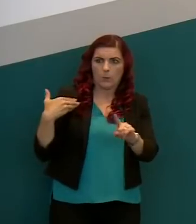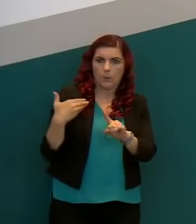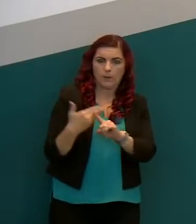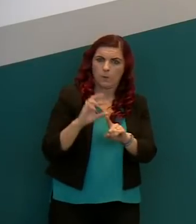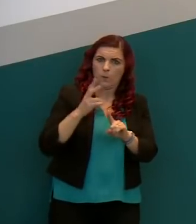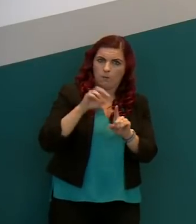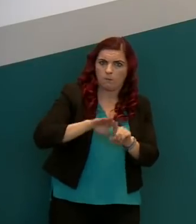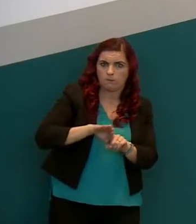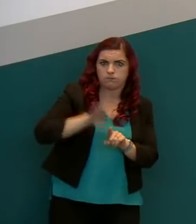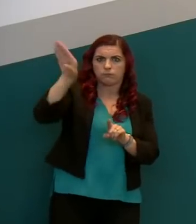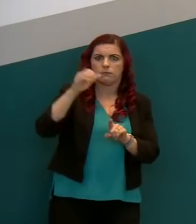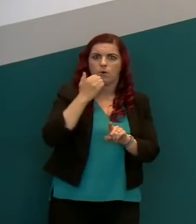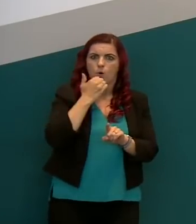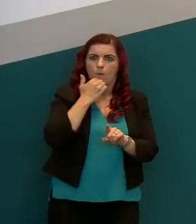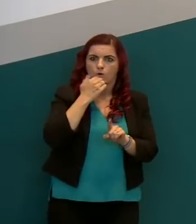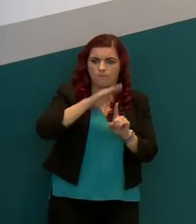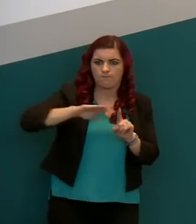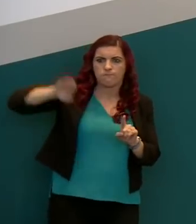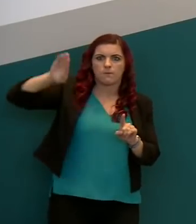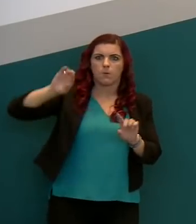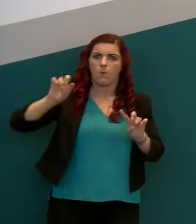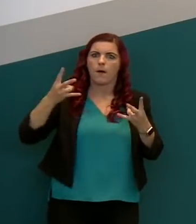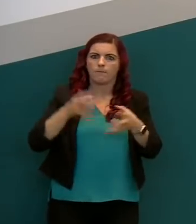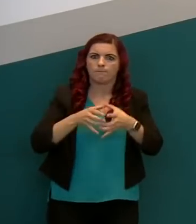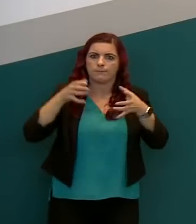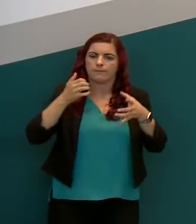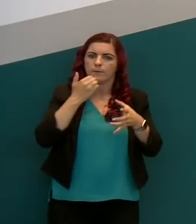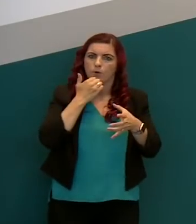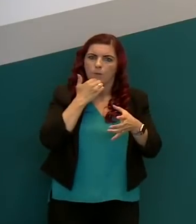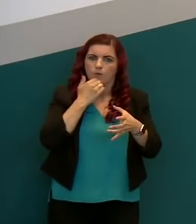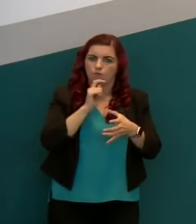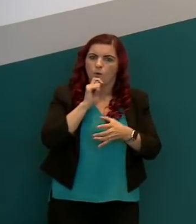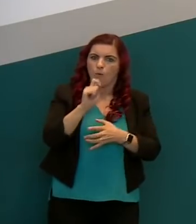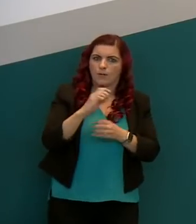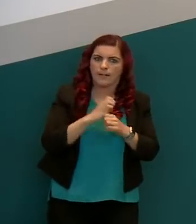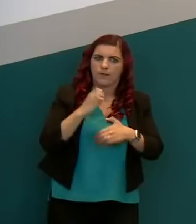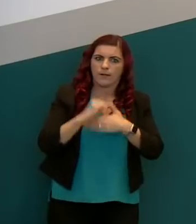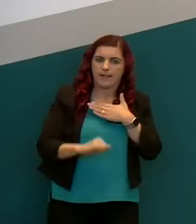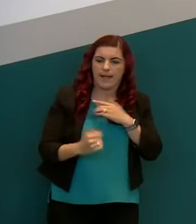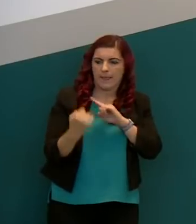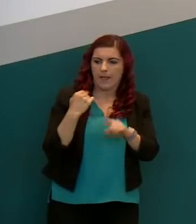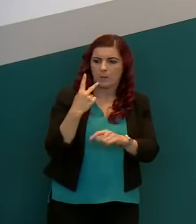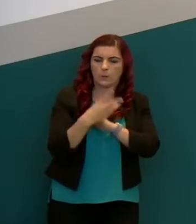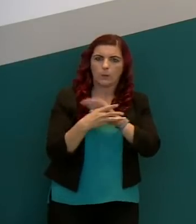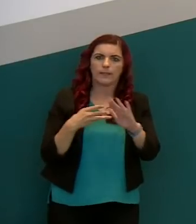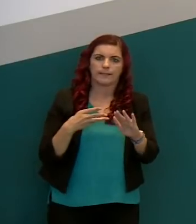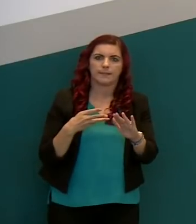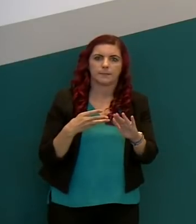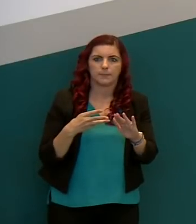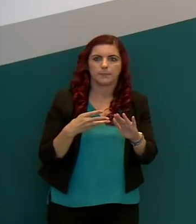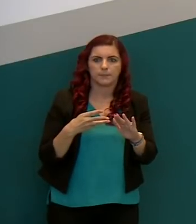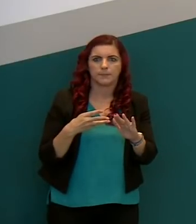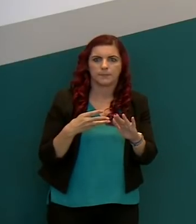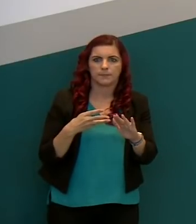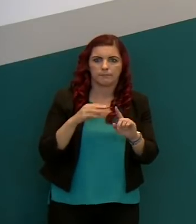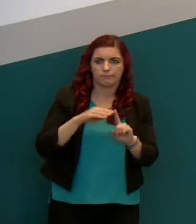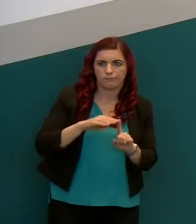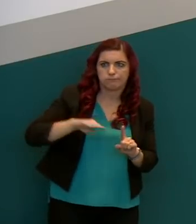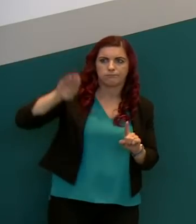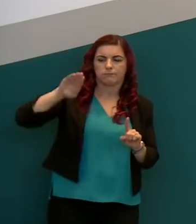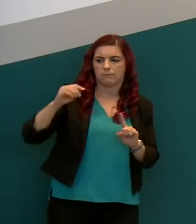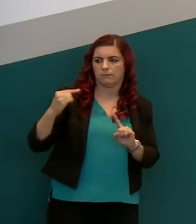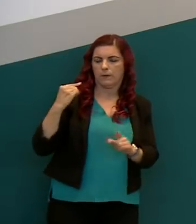sharp increase in the number of cases being reported per day, with a spike a few days